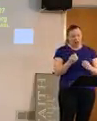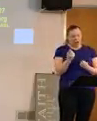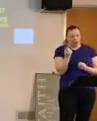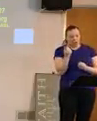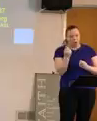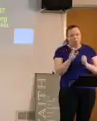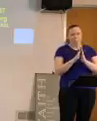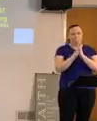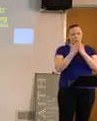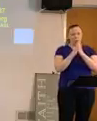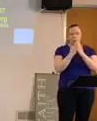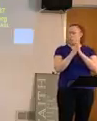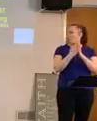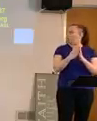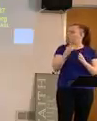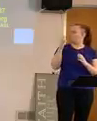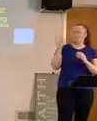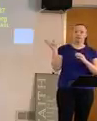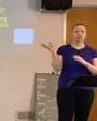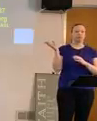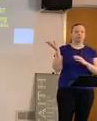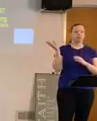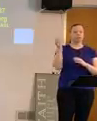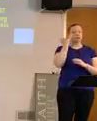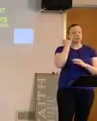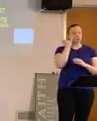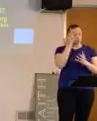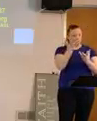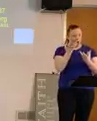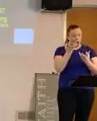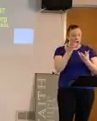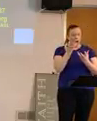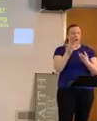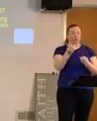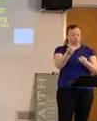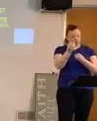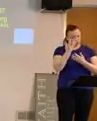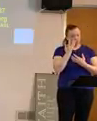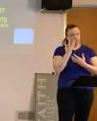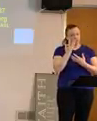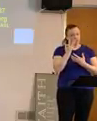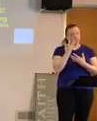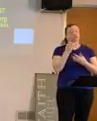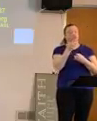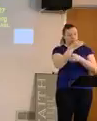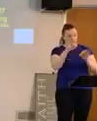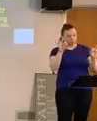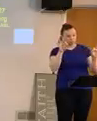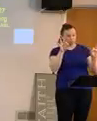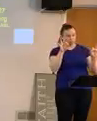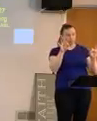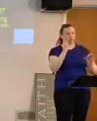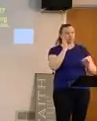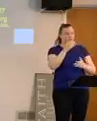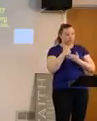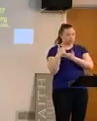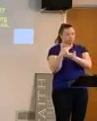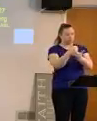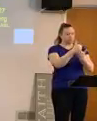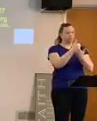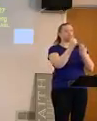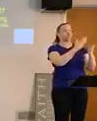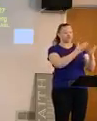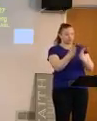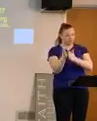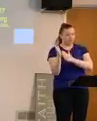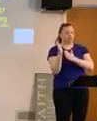booklet we'll be glad to send you. Just let us know if you desire one of these. It's free. We'll send it out to you to help you prepare for